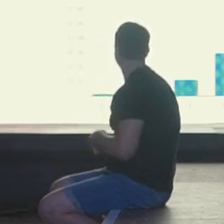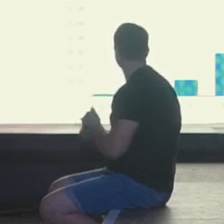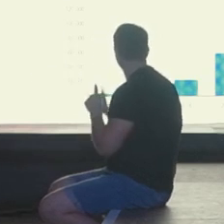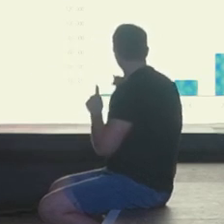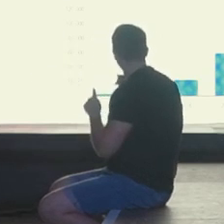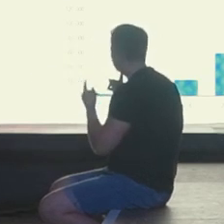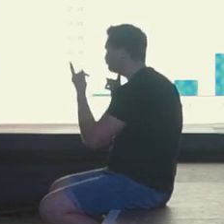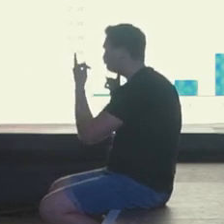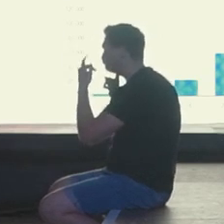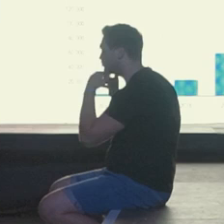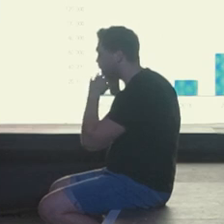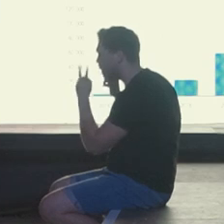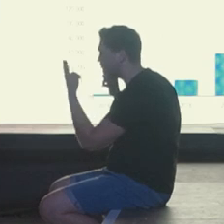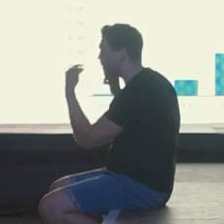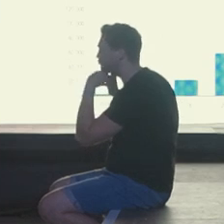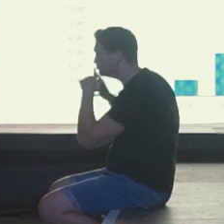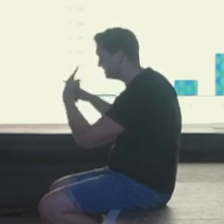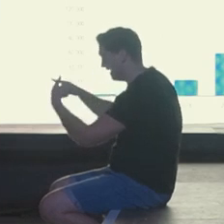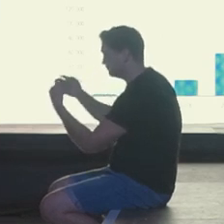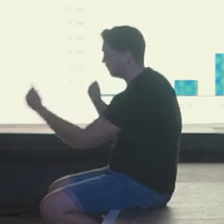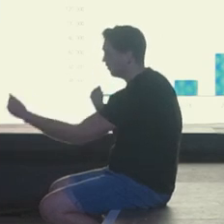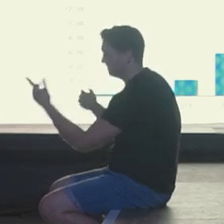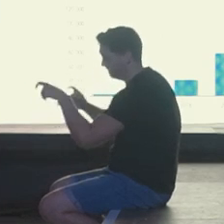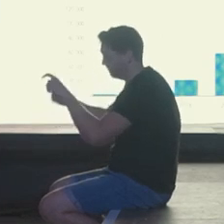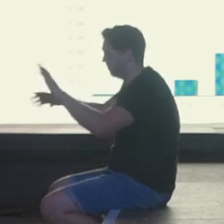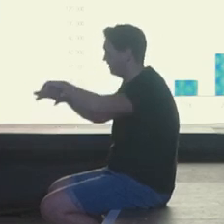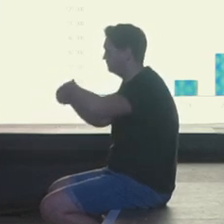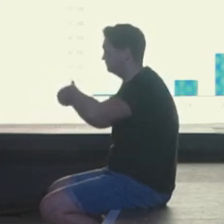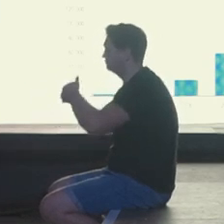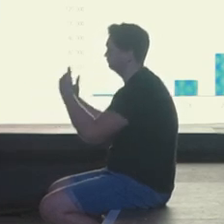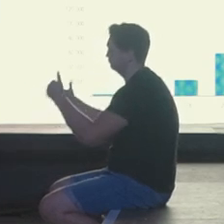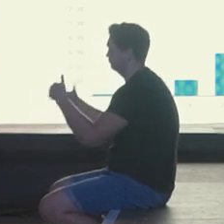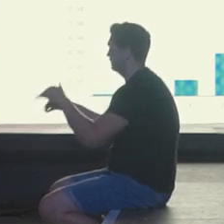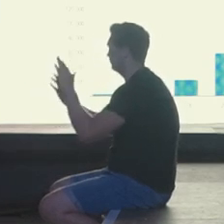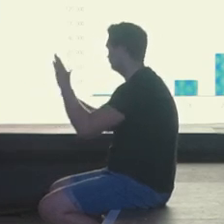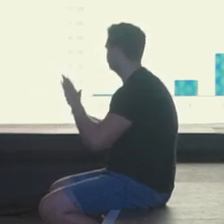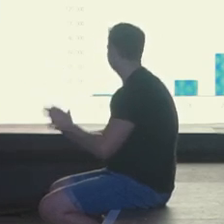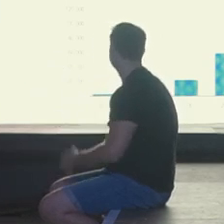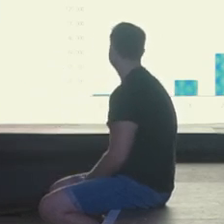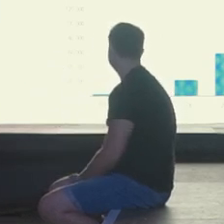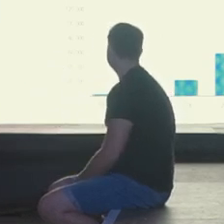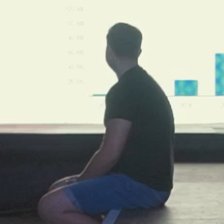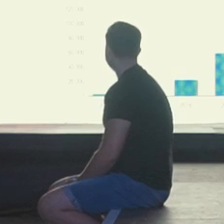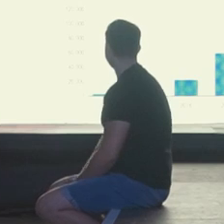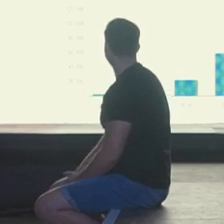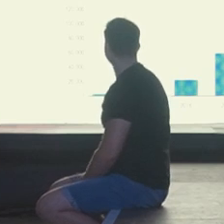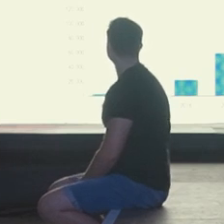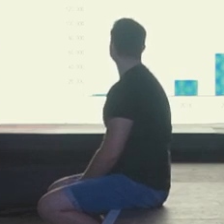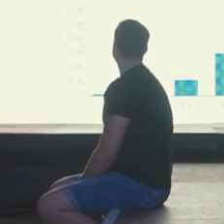about 100, 200 times bigger since 2014 to 2019. That seems really promising, right? We should be happy about that.